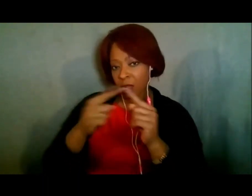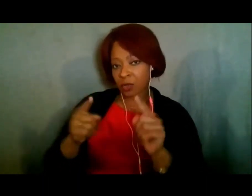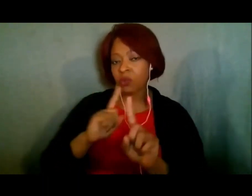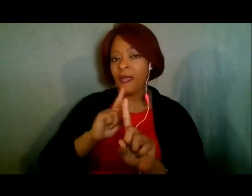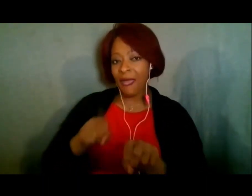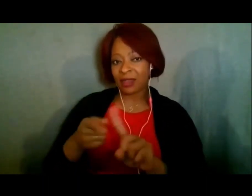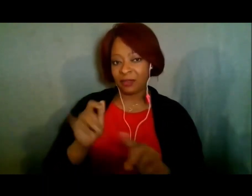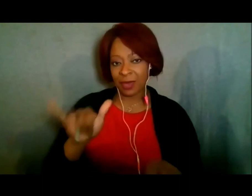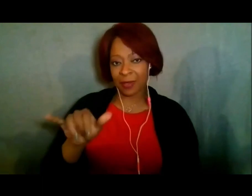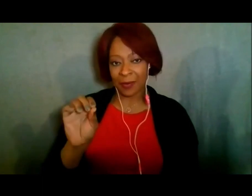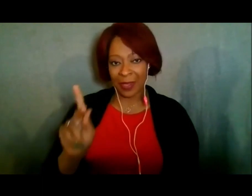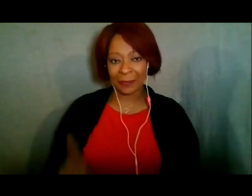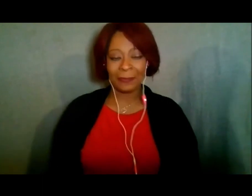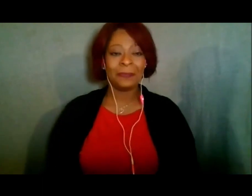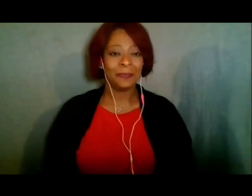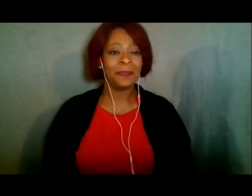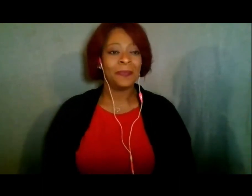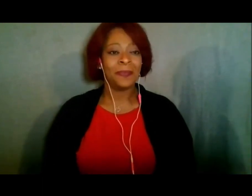Okay.